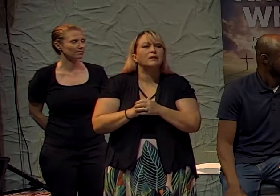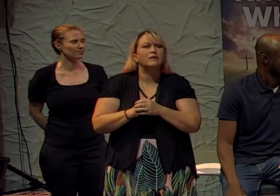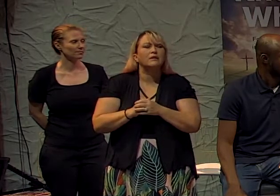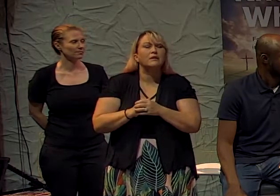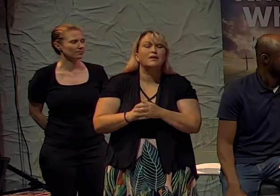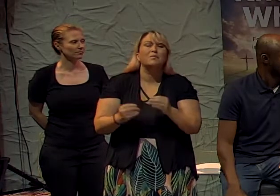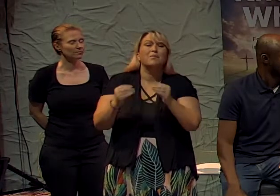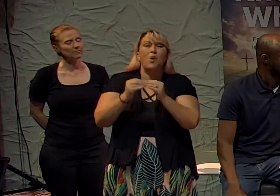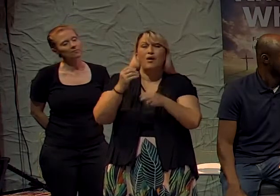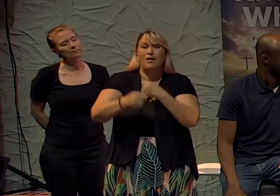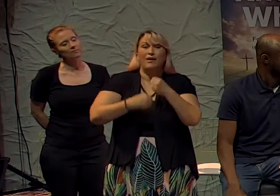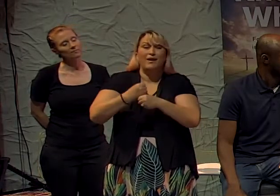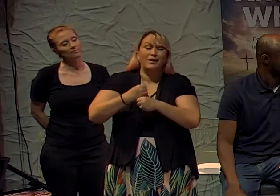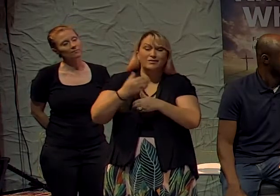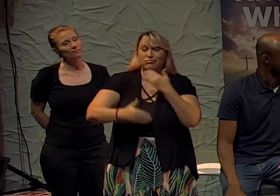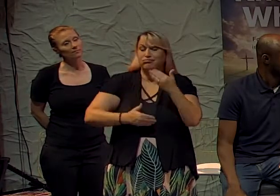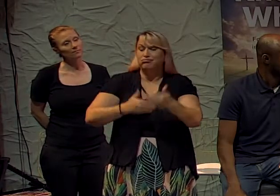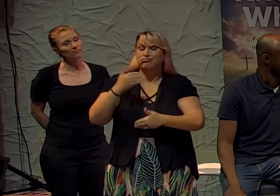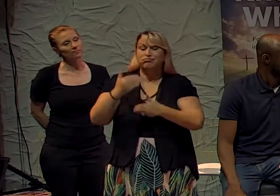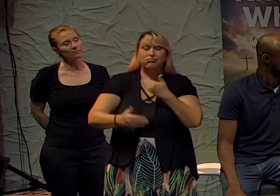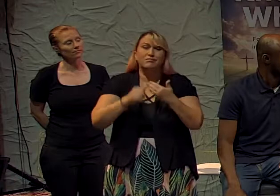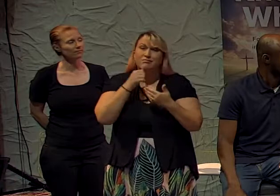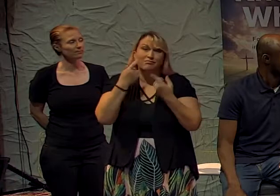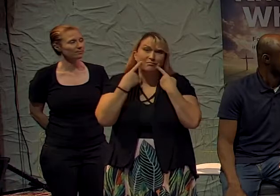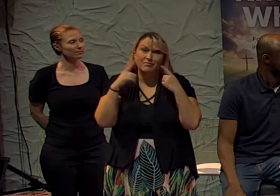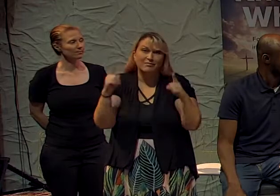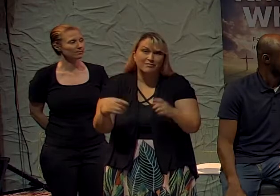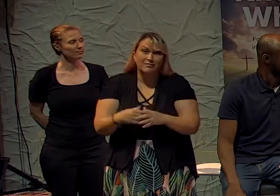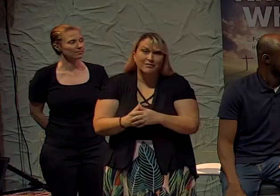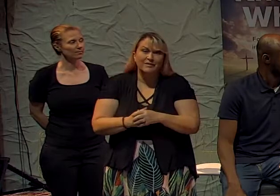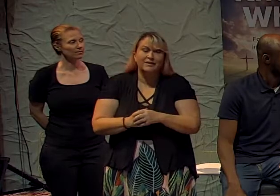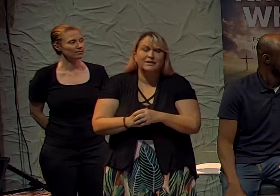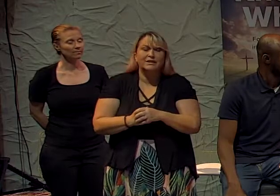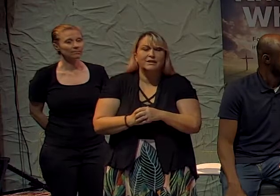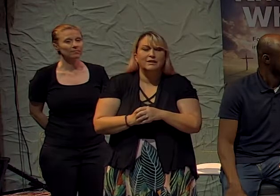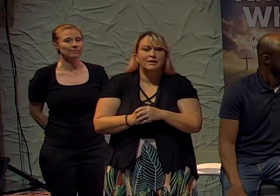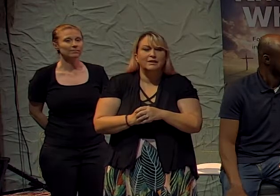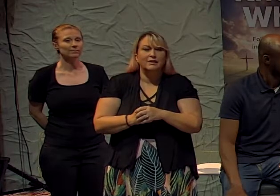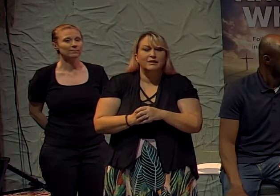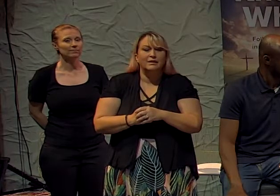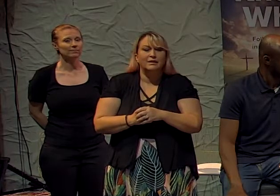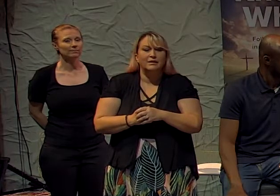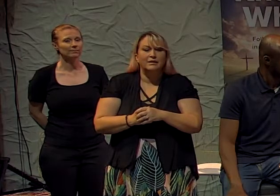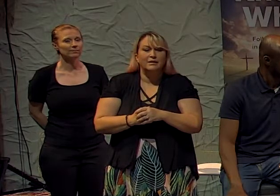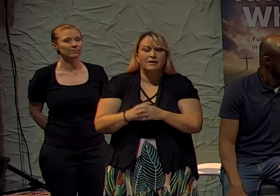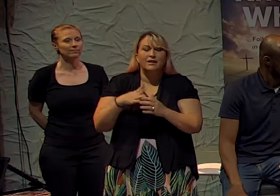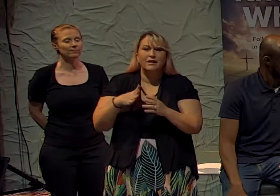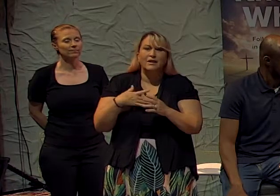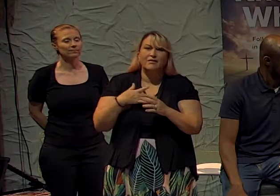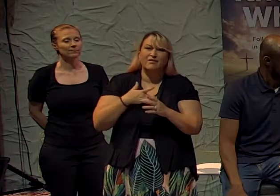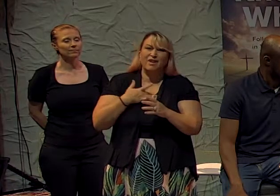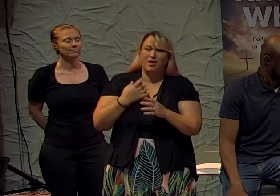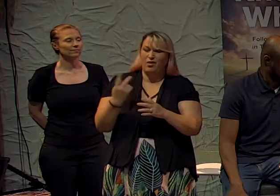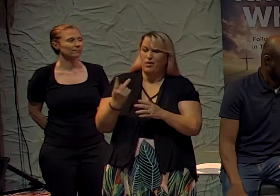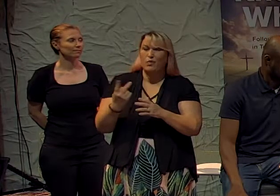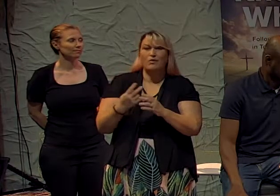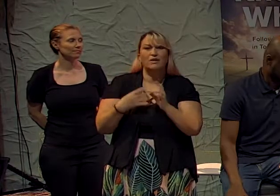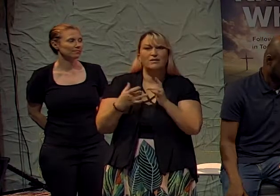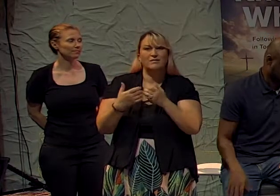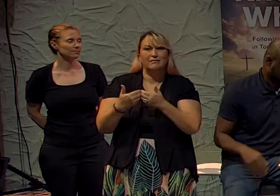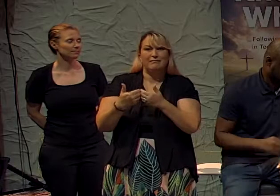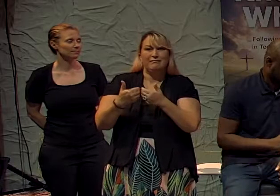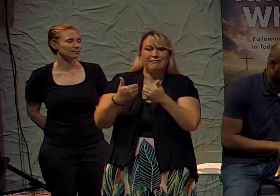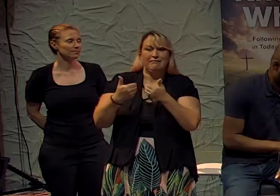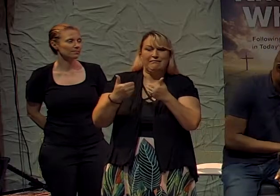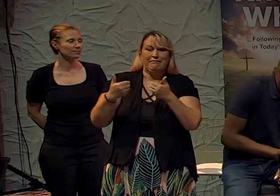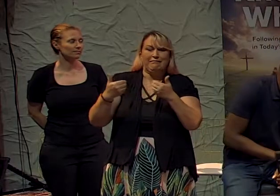more years go by and it just didn't work out. And we were getting further and further apart. And I know, I hate